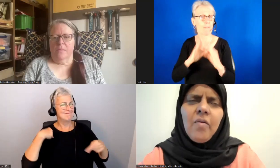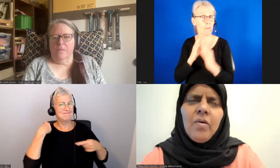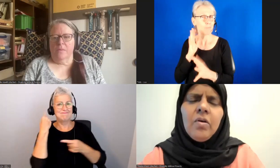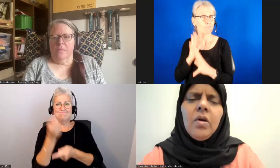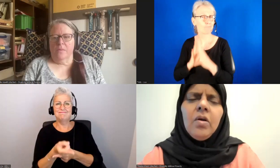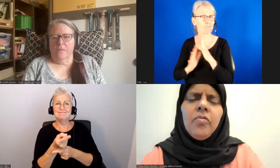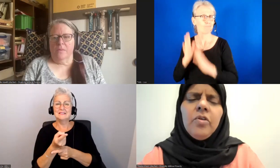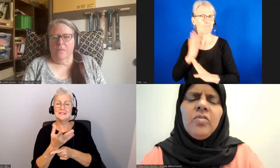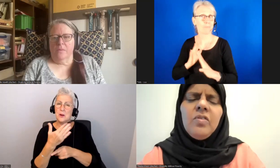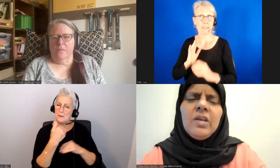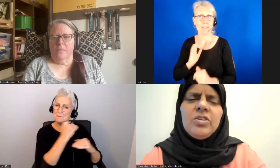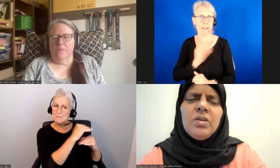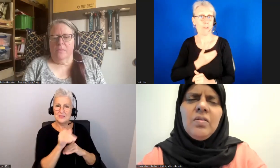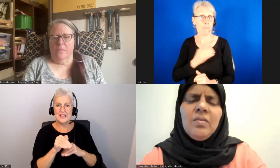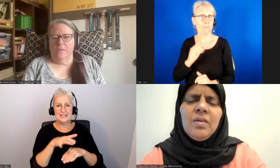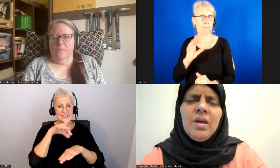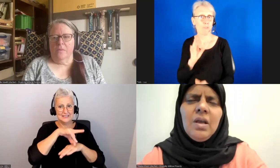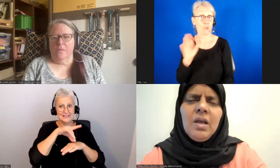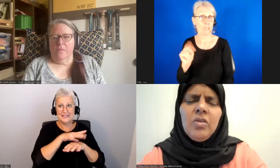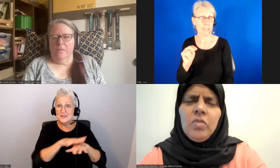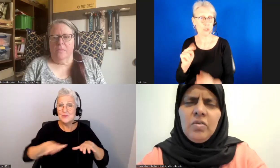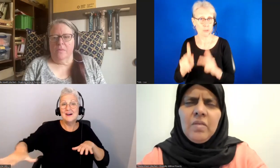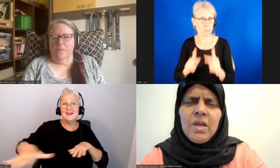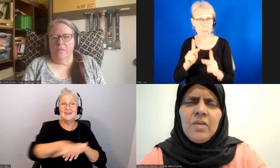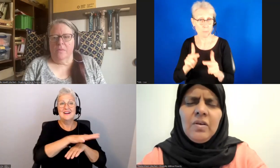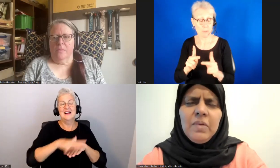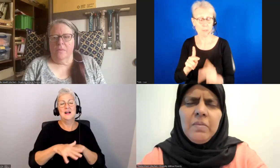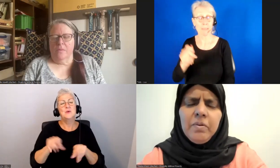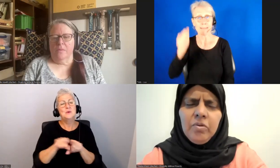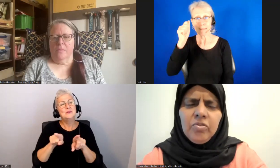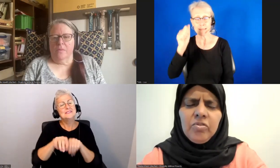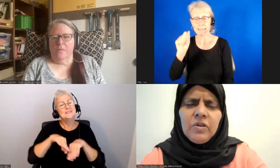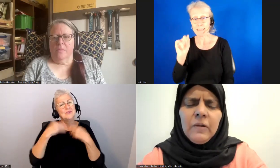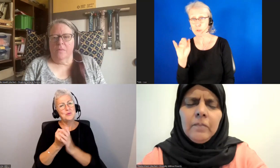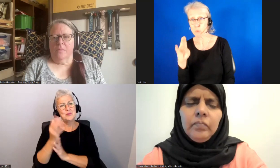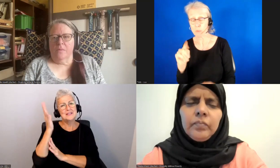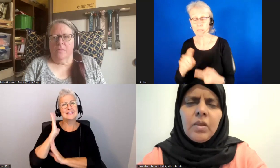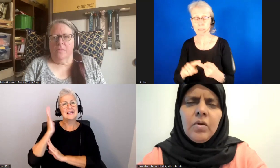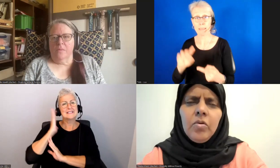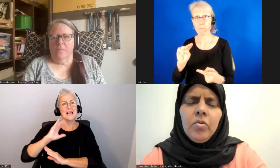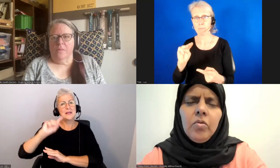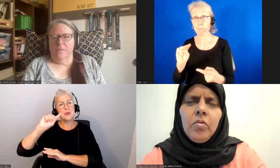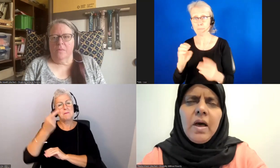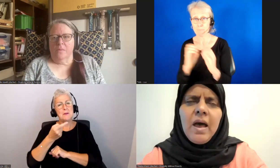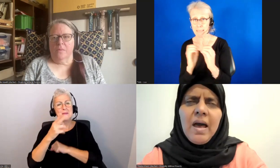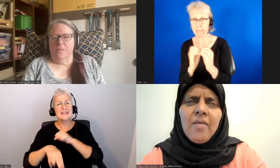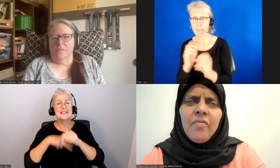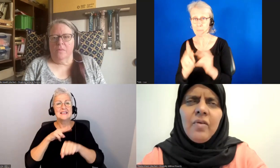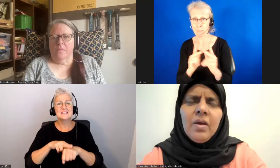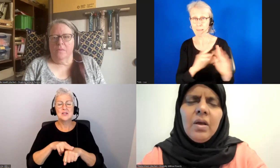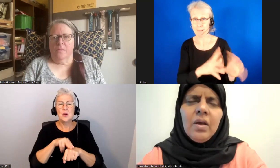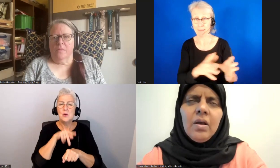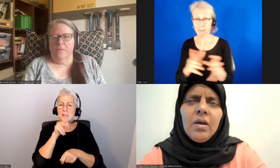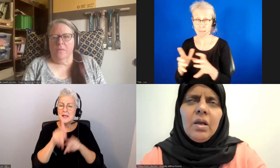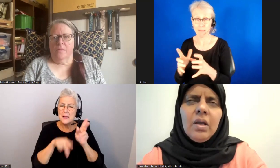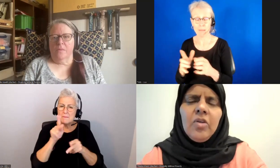of our First Nations, Inuit and Métis peoples who